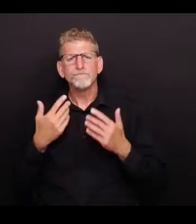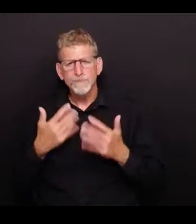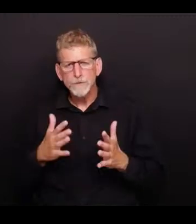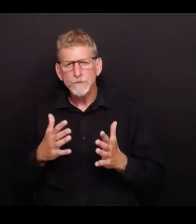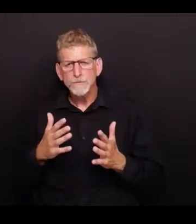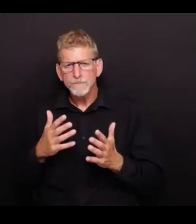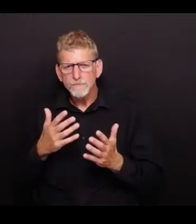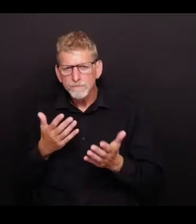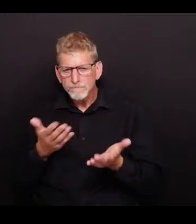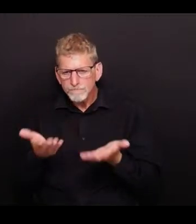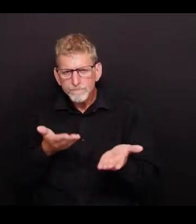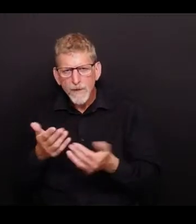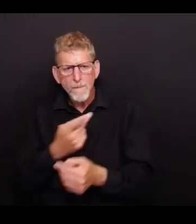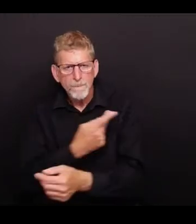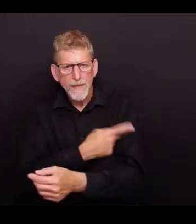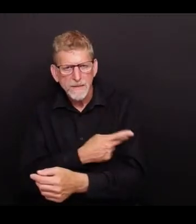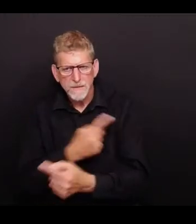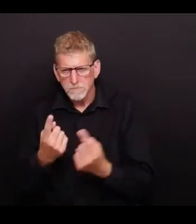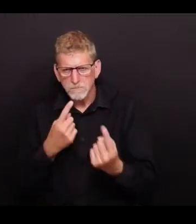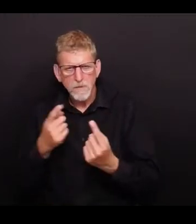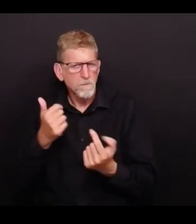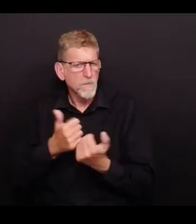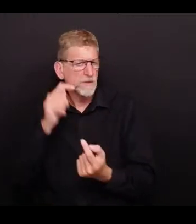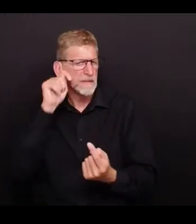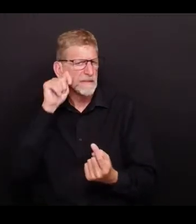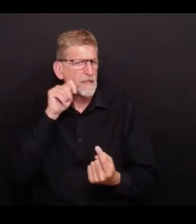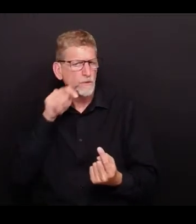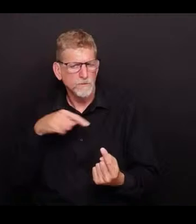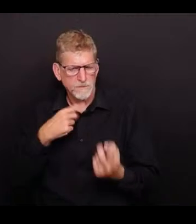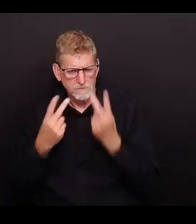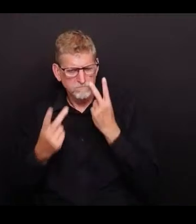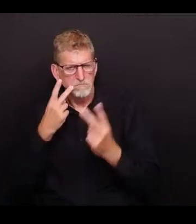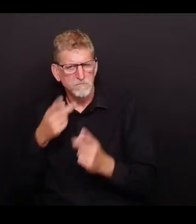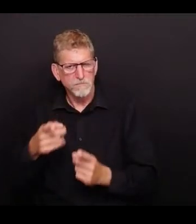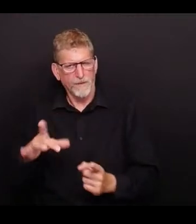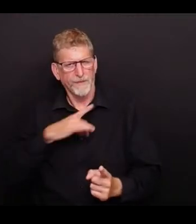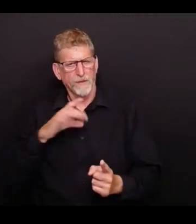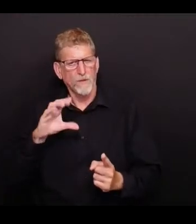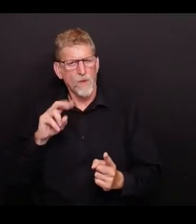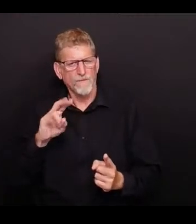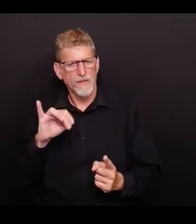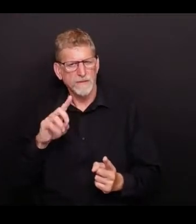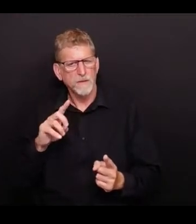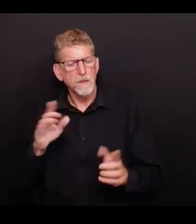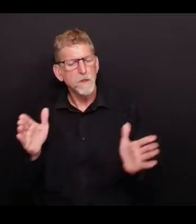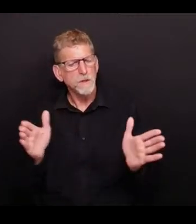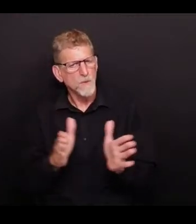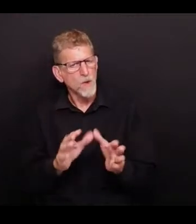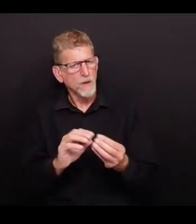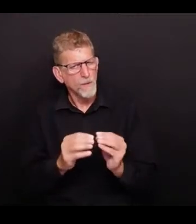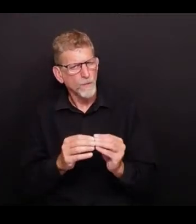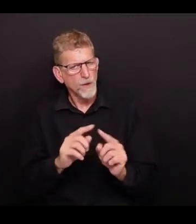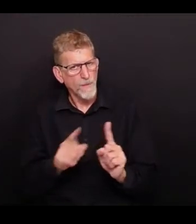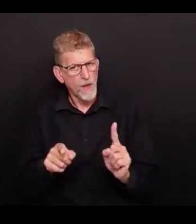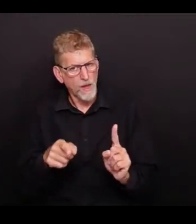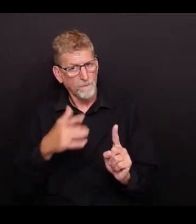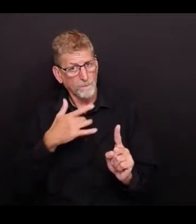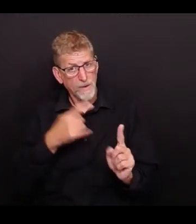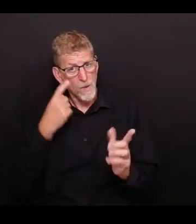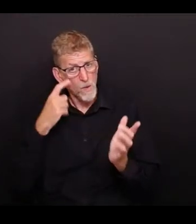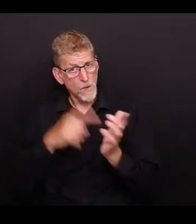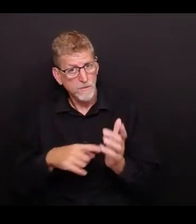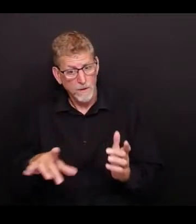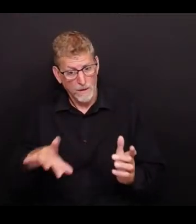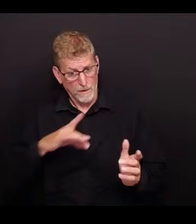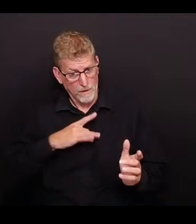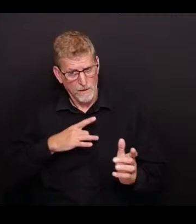COVID-19, had a mild case, but months later, we're still struggling to get back to their normal activities.